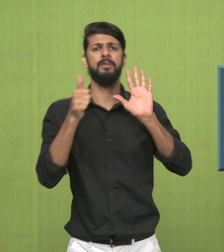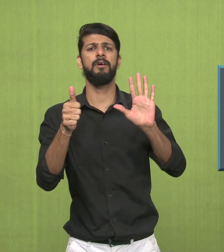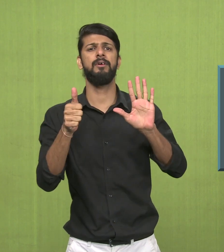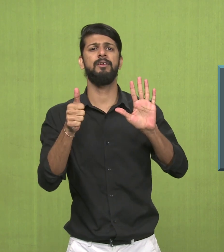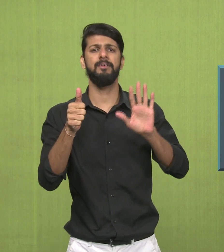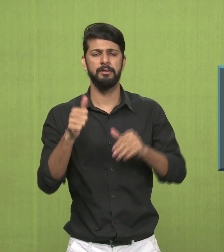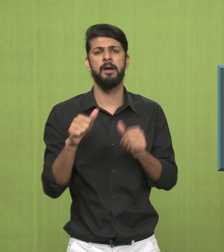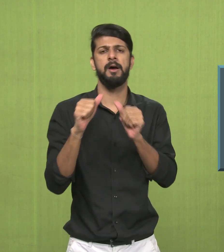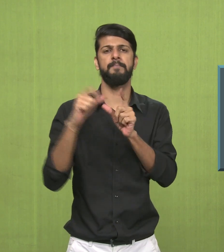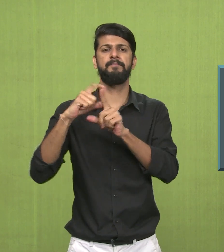1906.